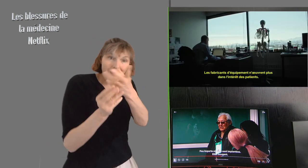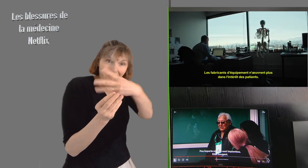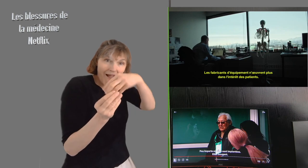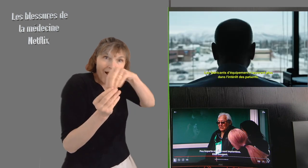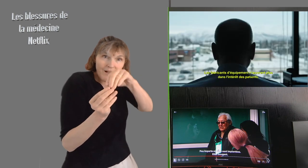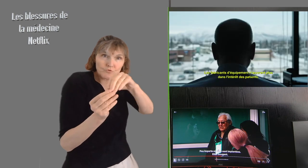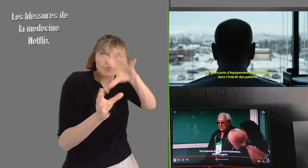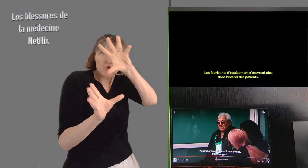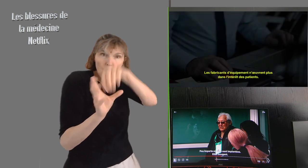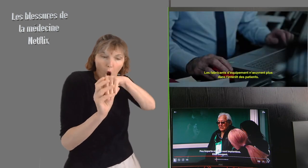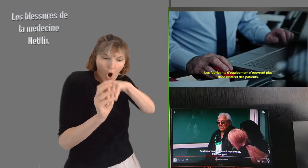They move.